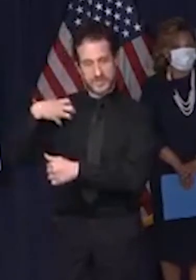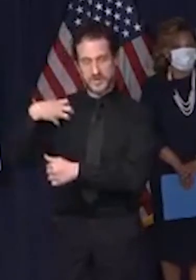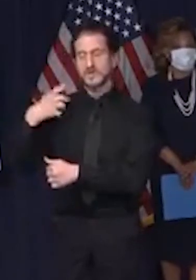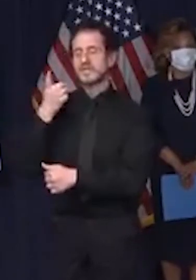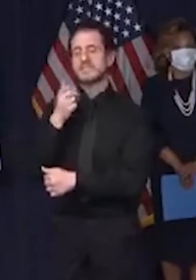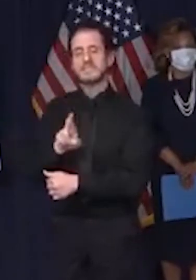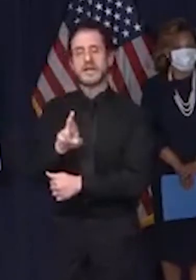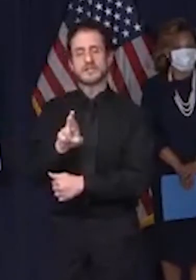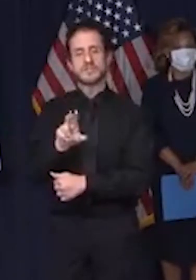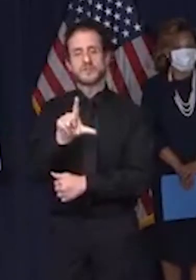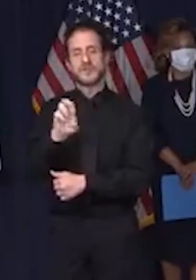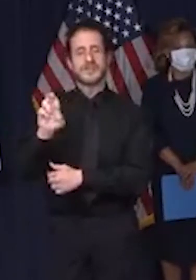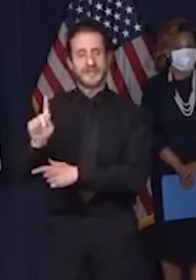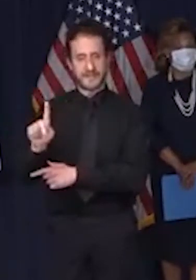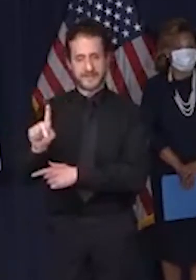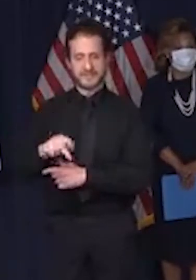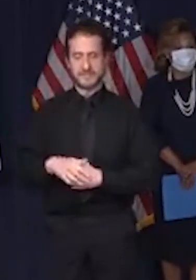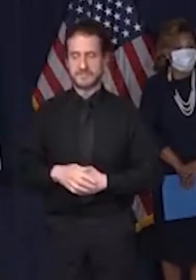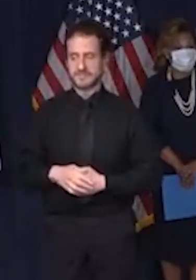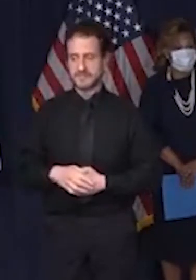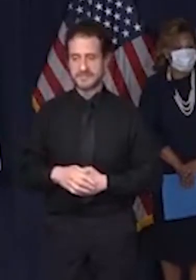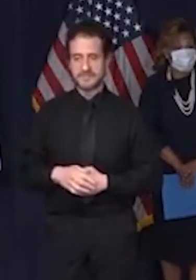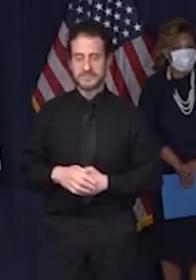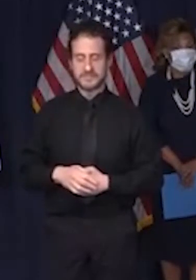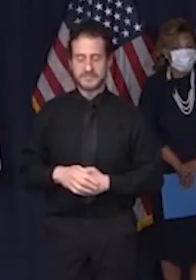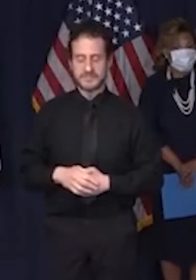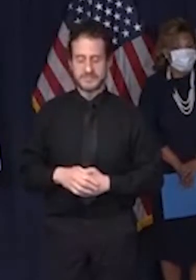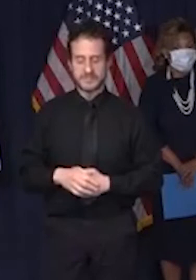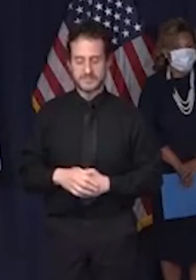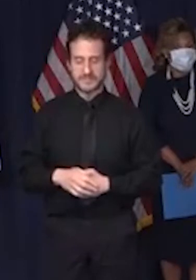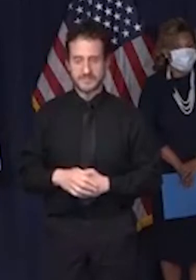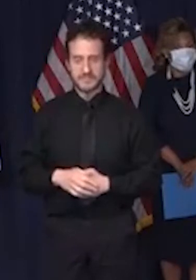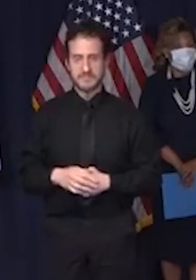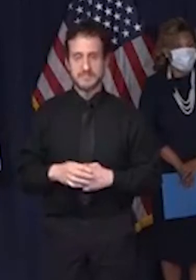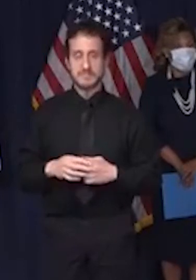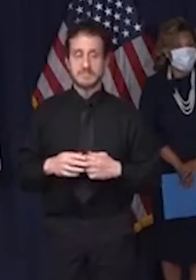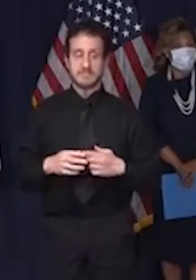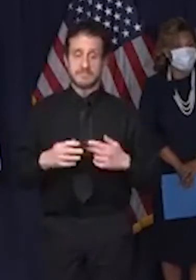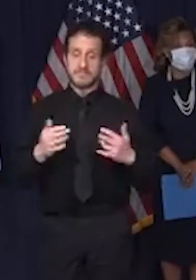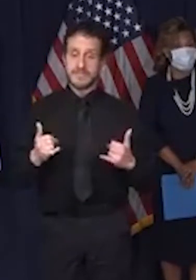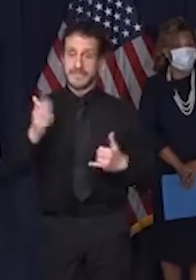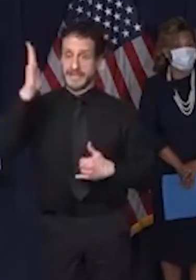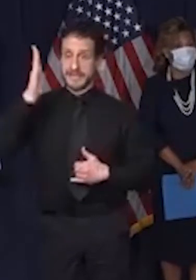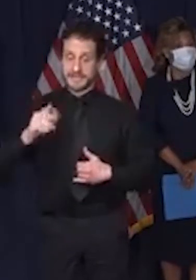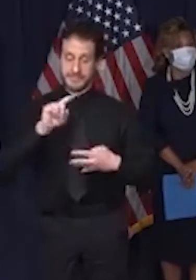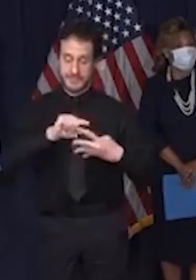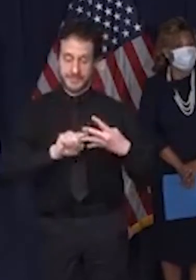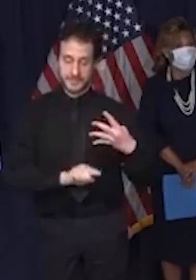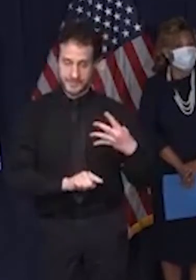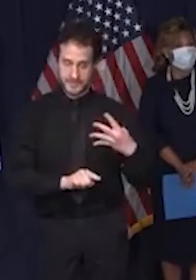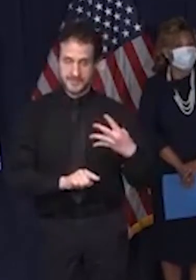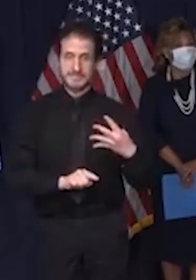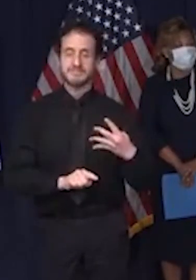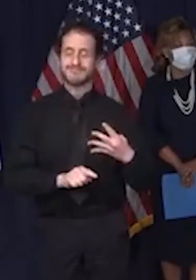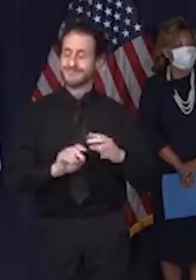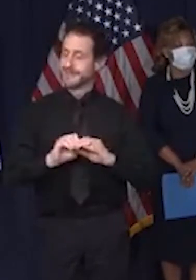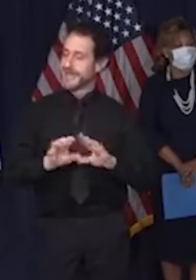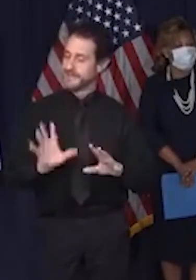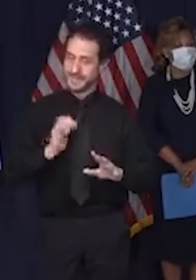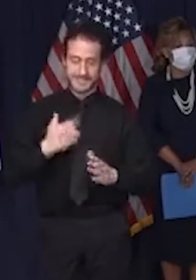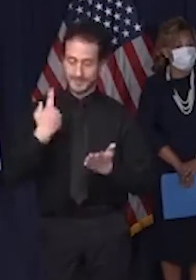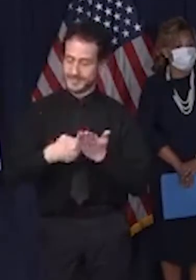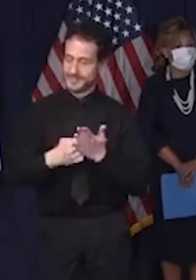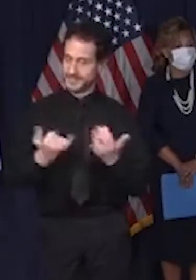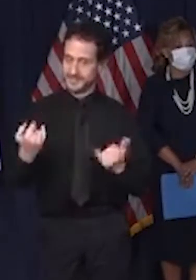Leek. As indicated by the lineup of today's guests, our conversation today, of course,